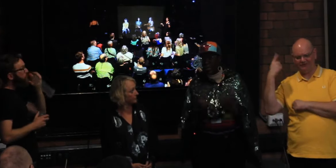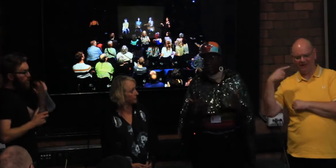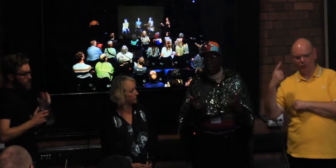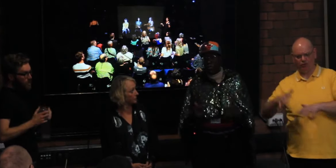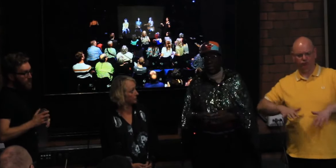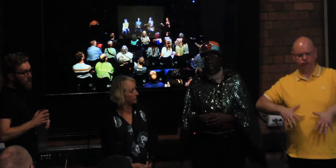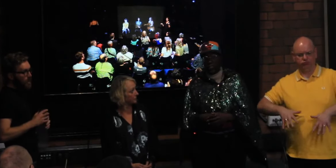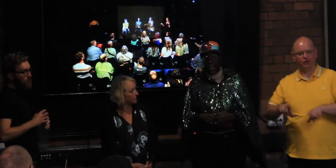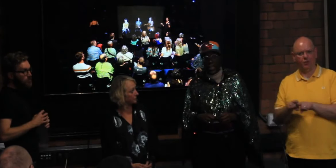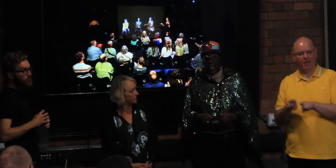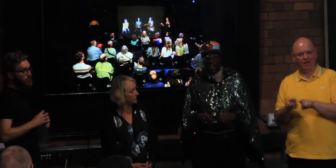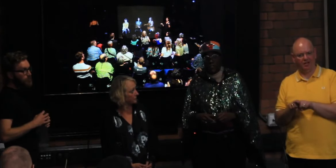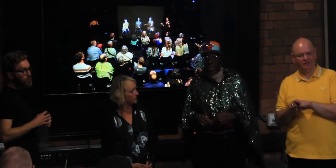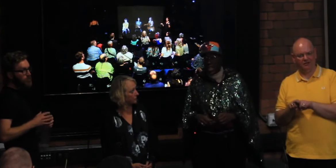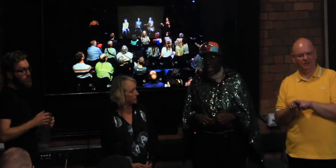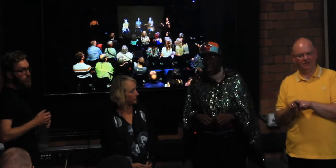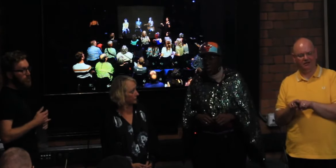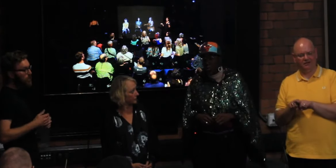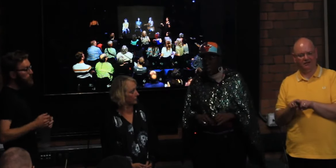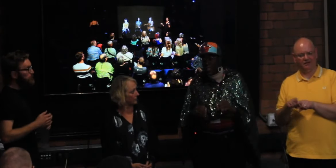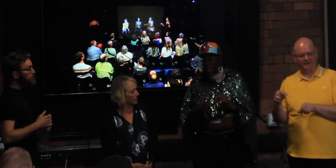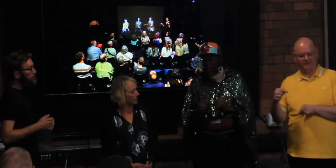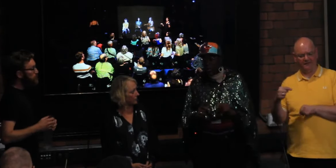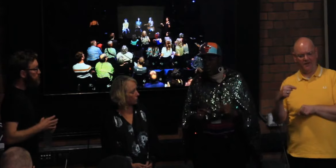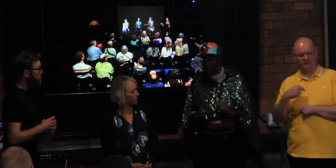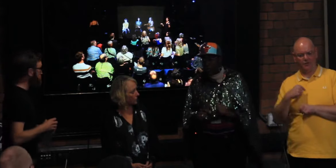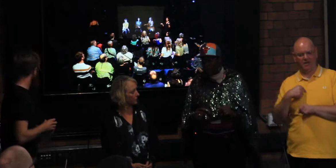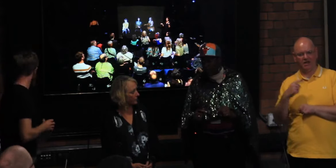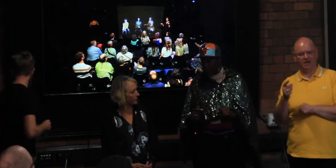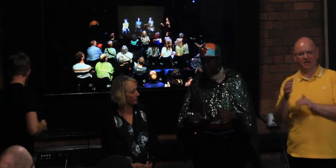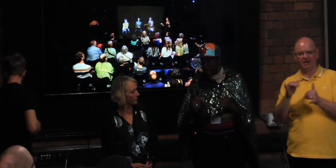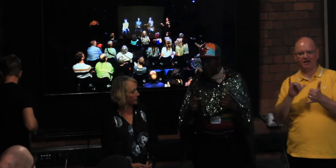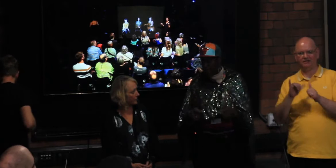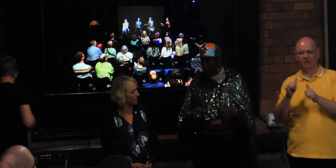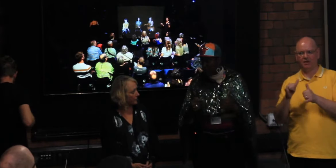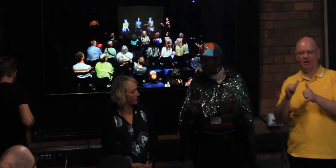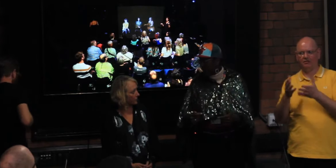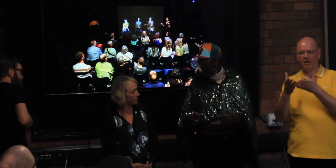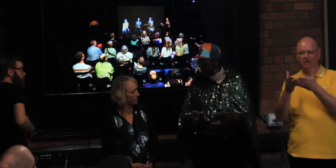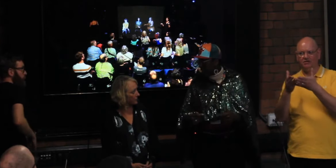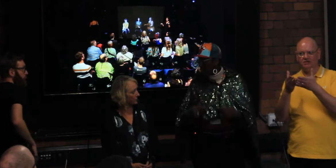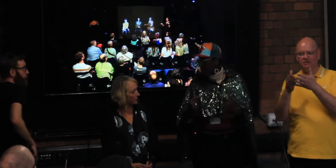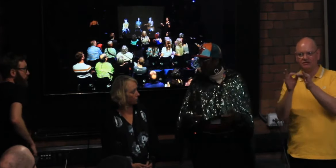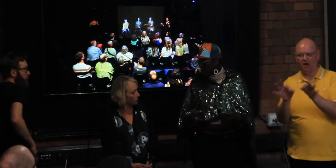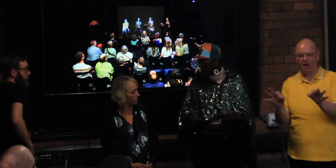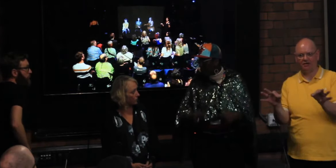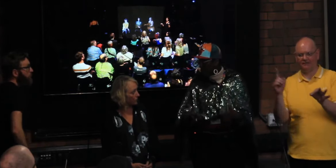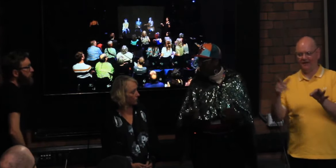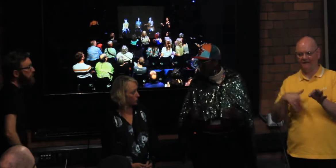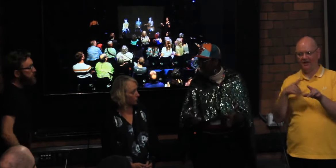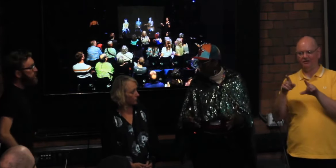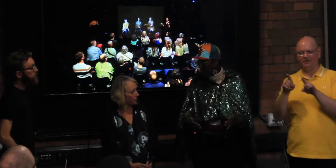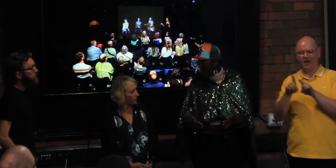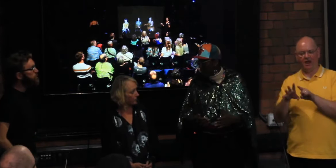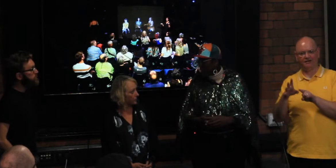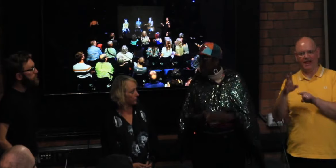being like an audio soundtrack. To me, when there were moments of silence that felt curated in the performance